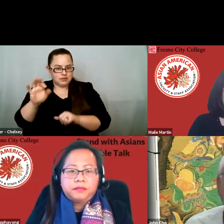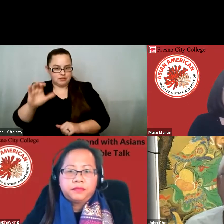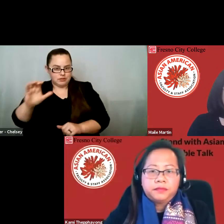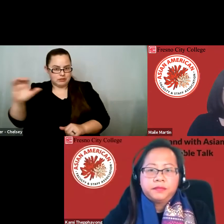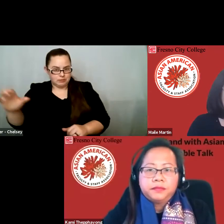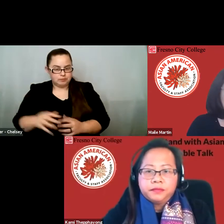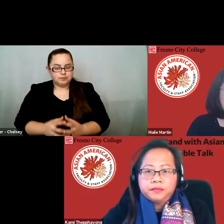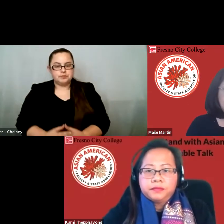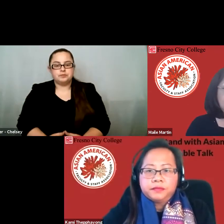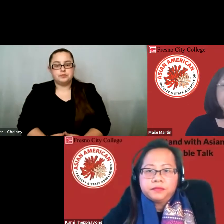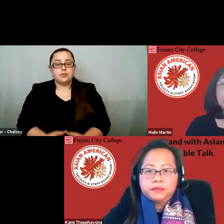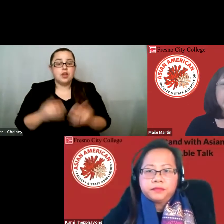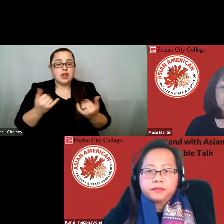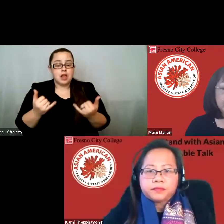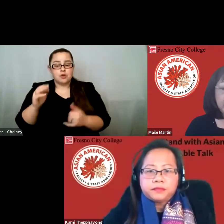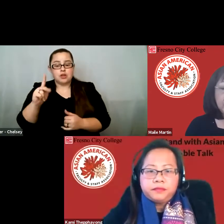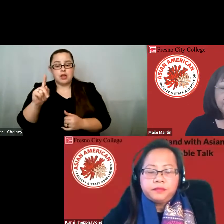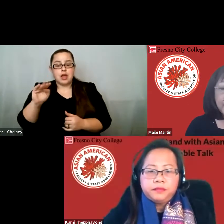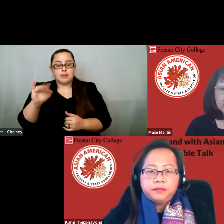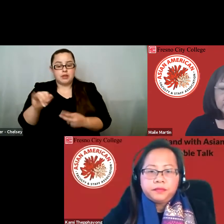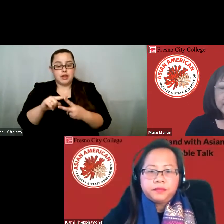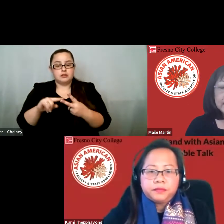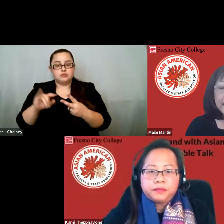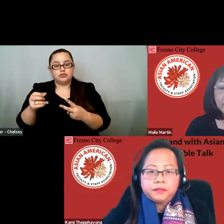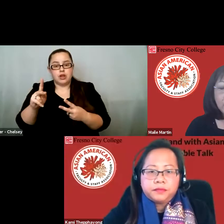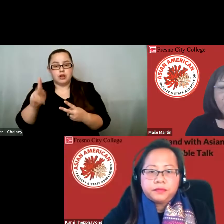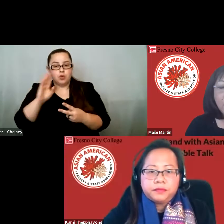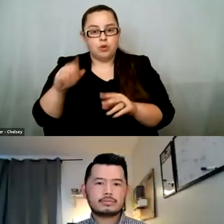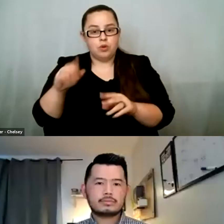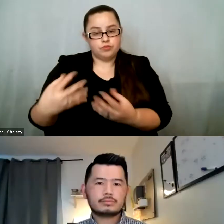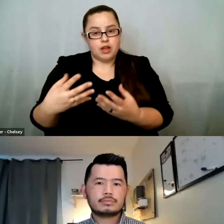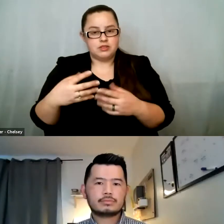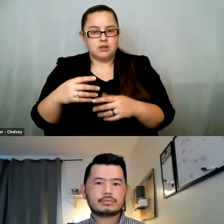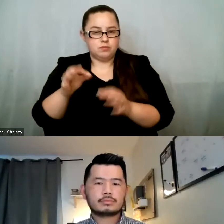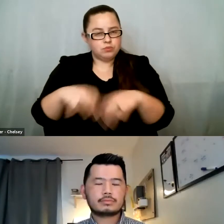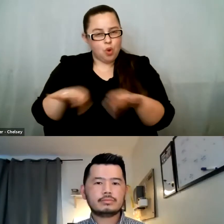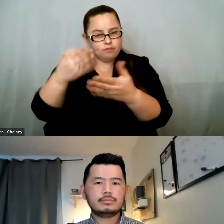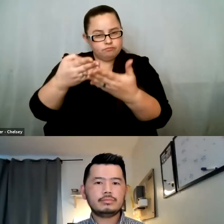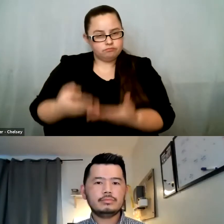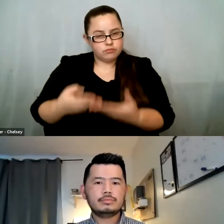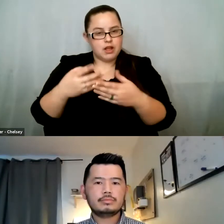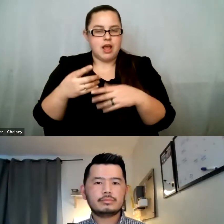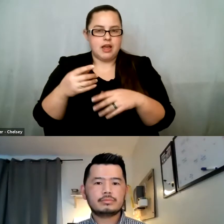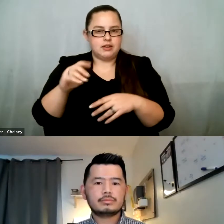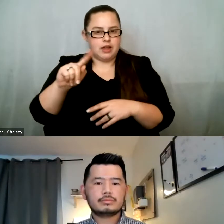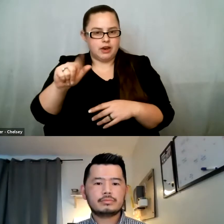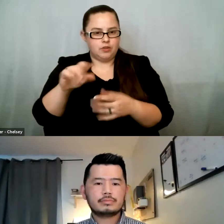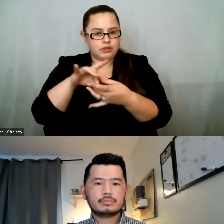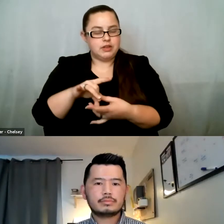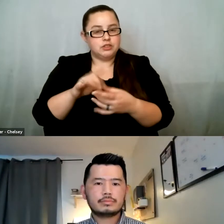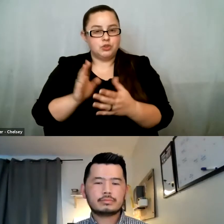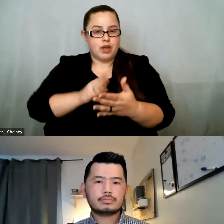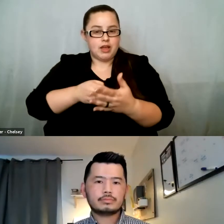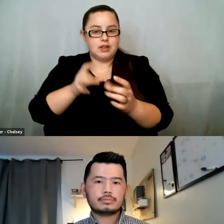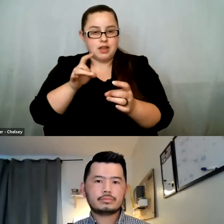Now, Cami and Jack will present some key facts and data on anti-Asian hate incidents, as well as